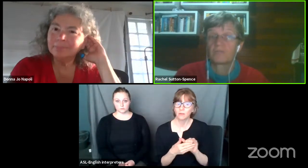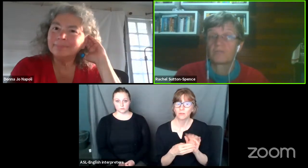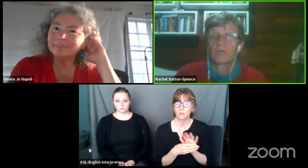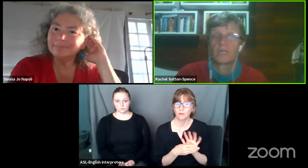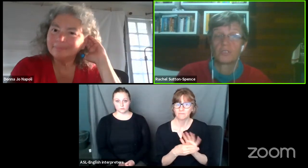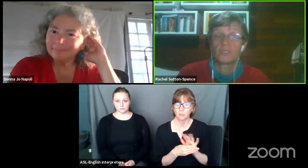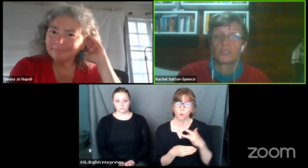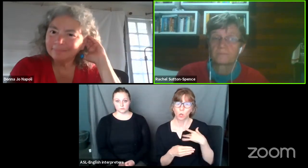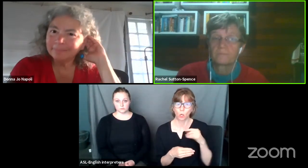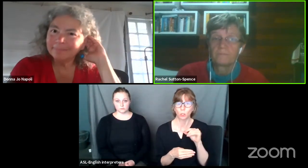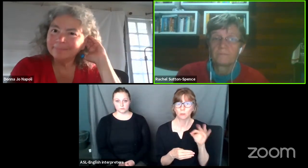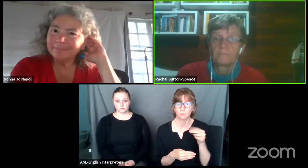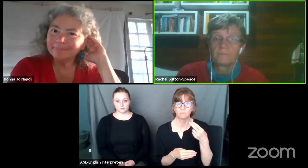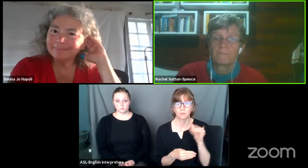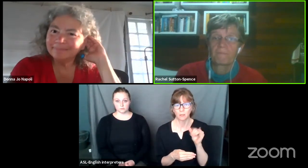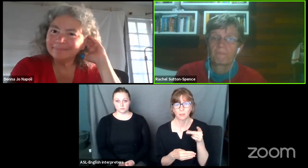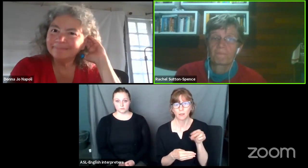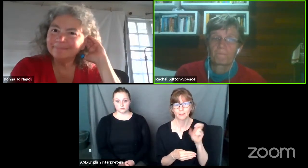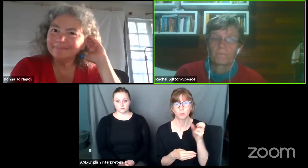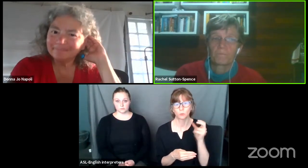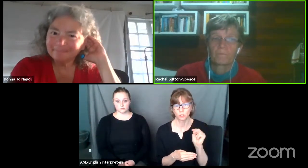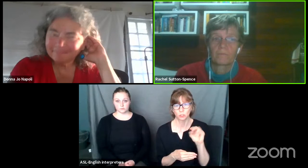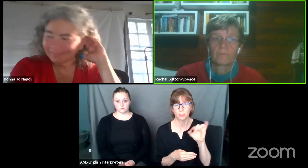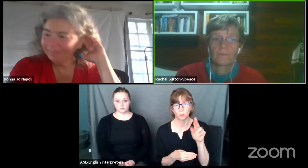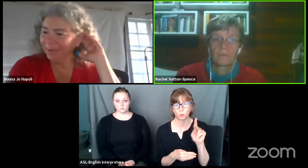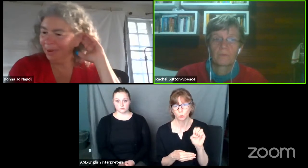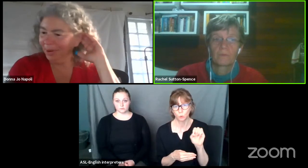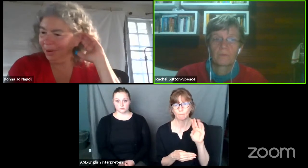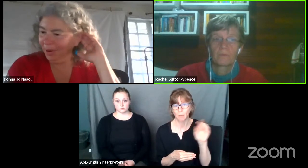the Hydrogen Jukebox.